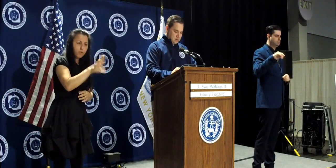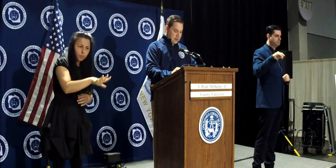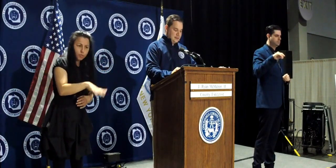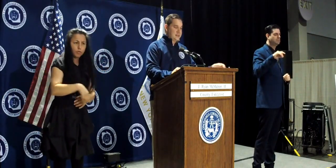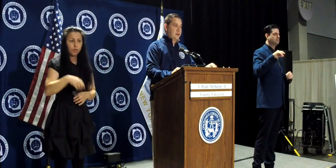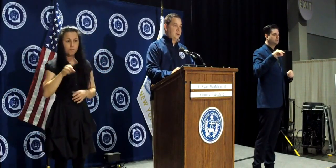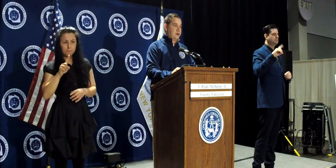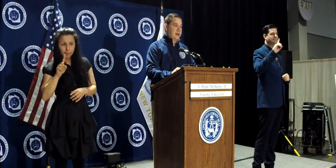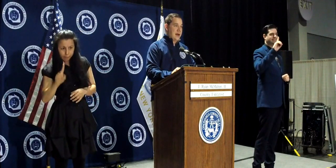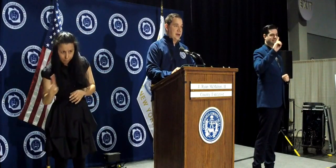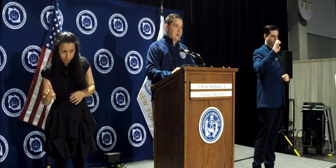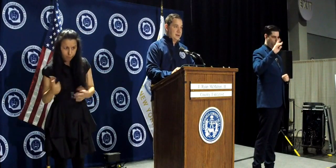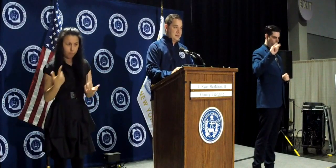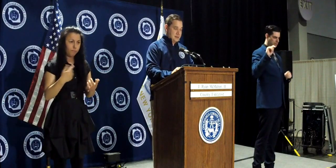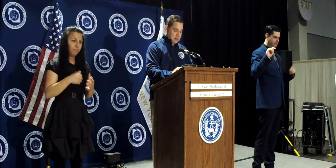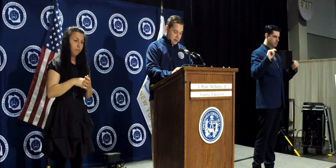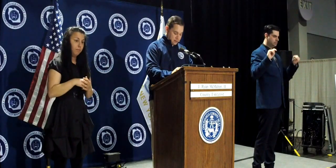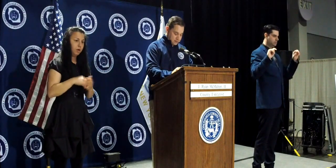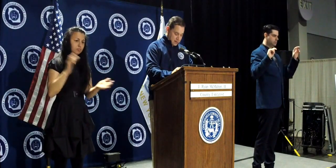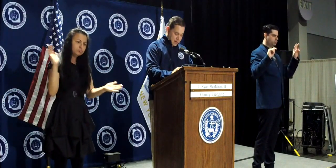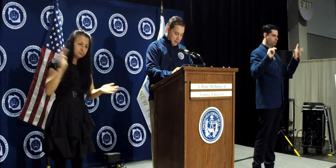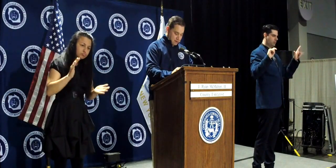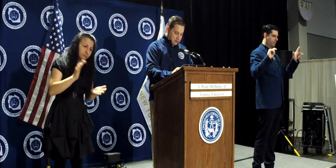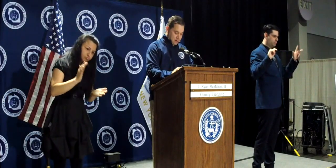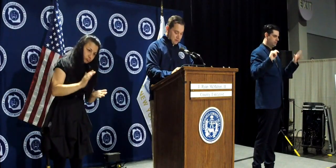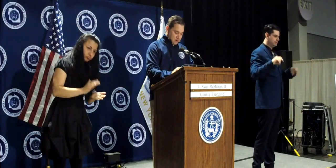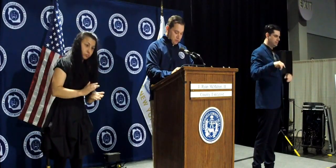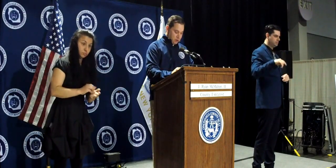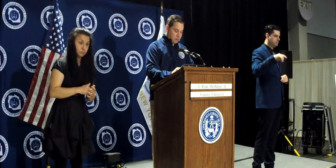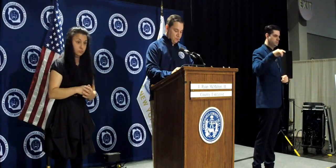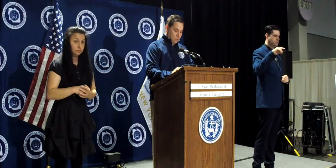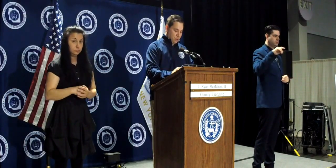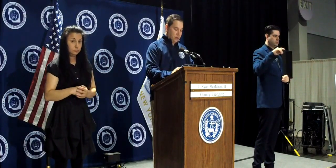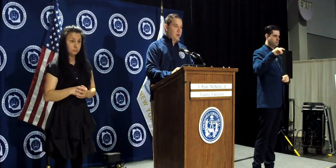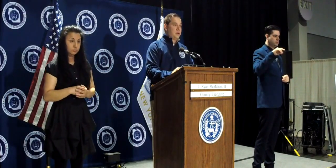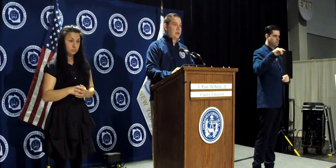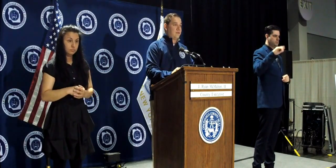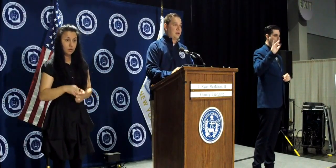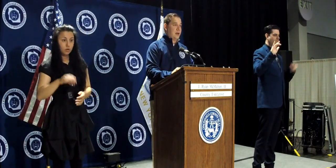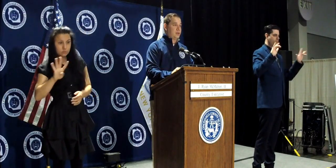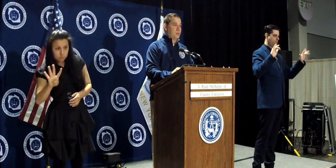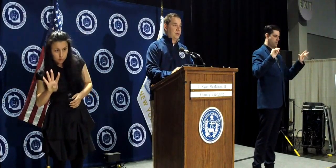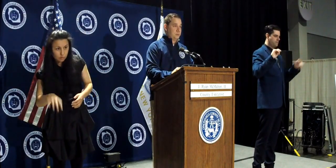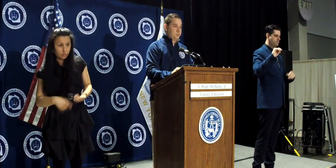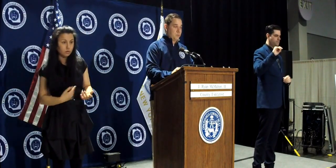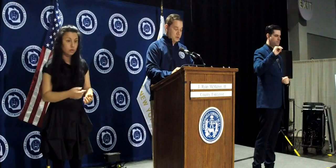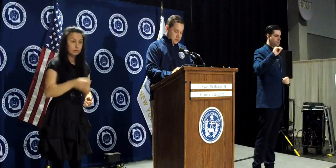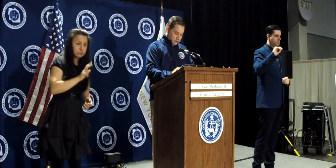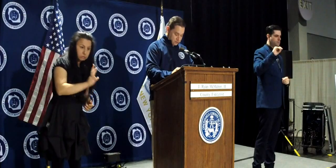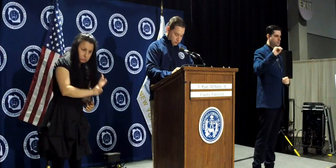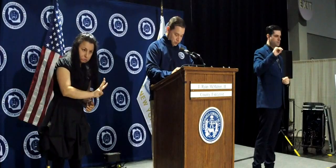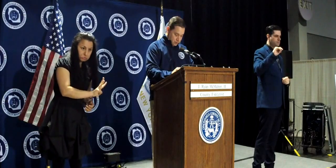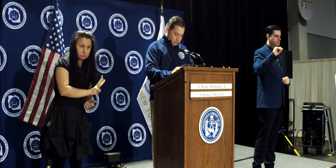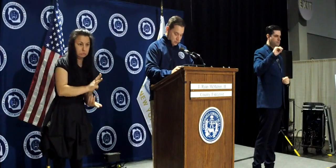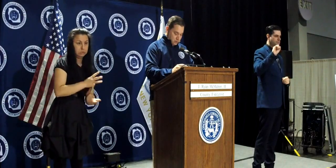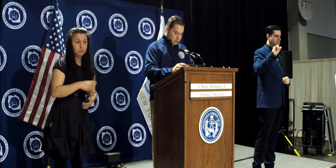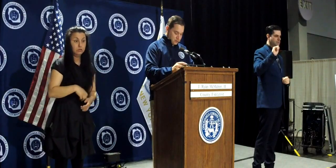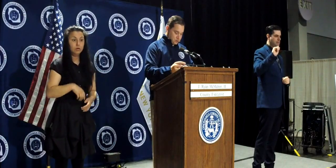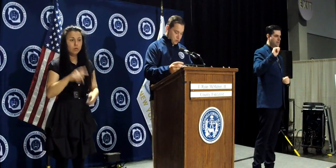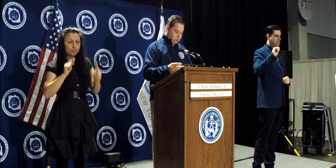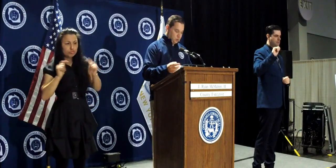11, Lysander 9, Skaneateles 8, Van Buren 4, Lafayette 3, Marcellus